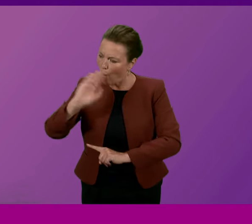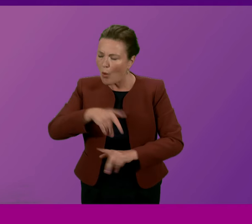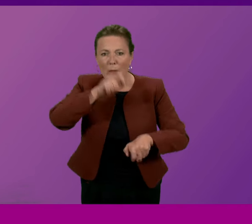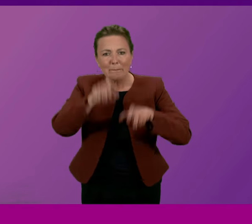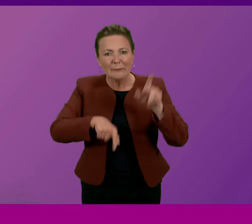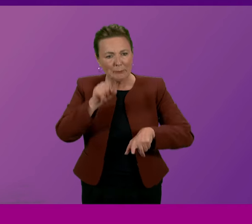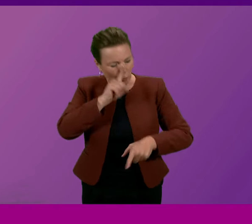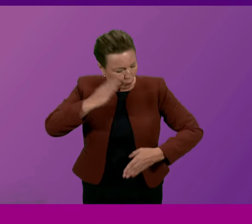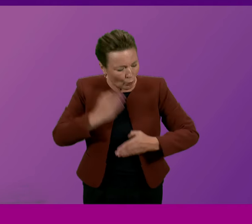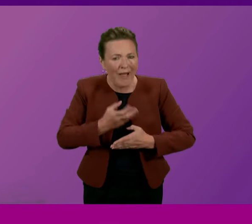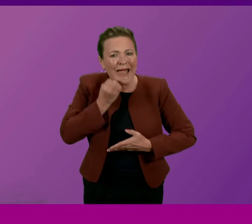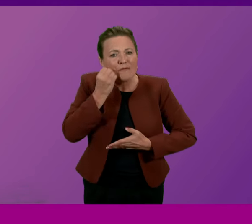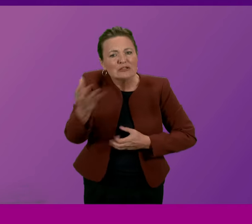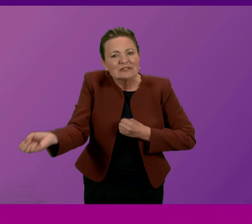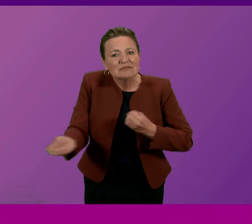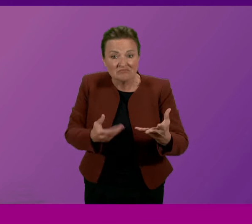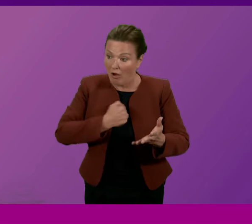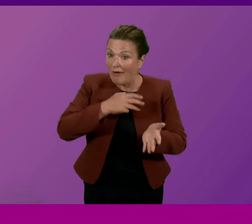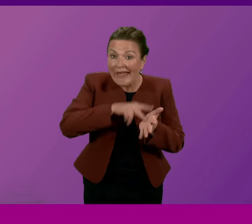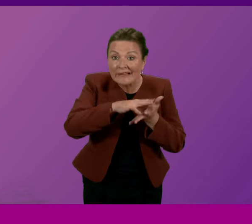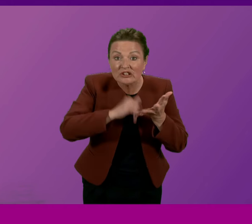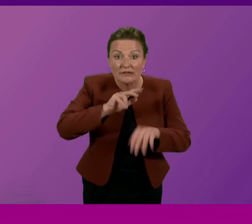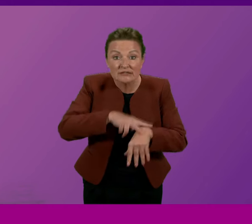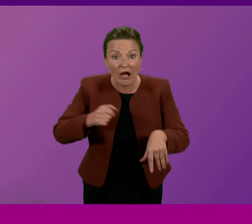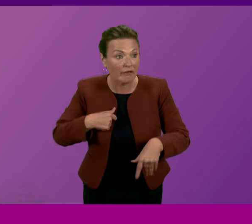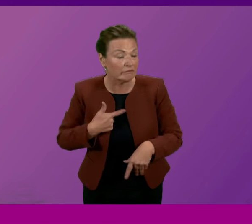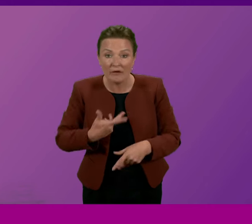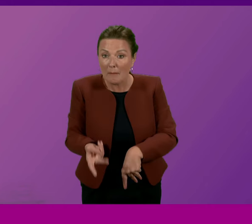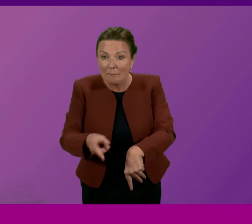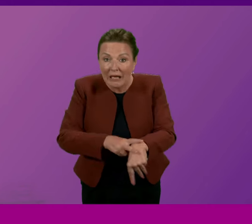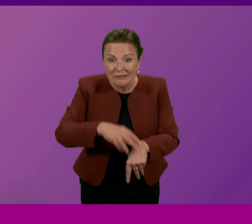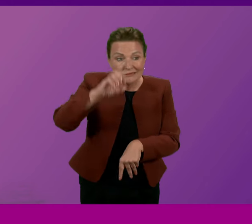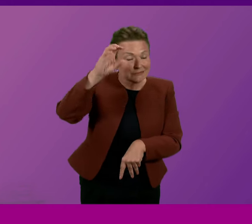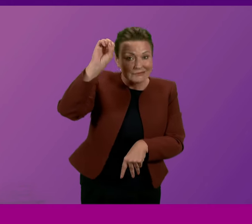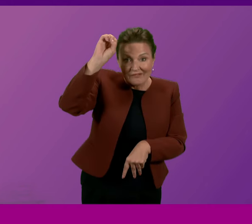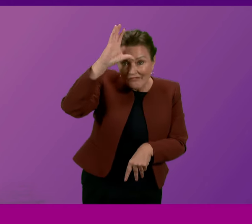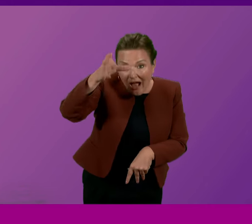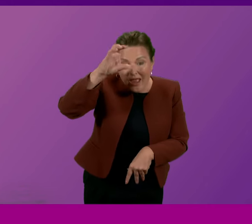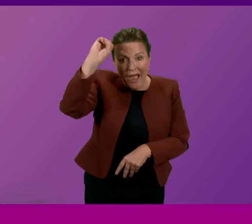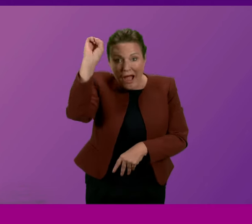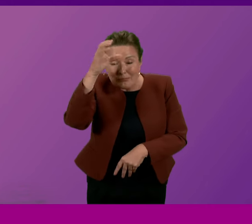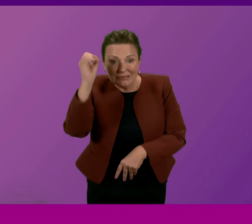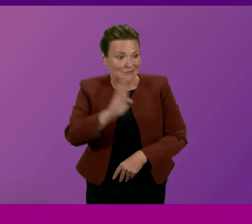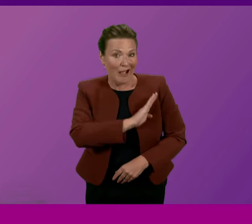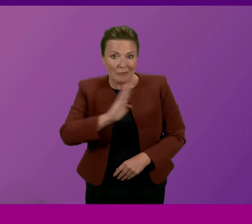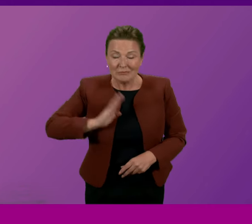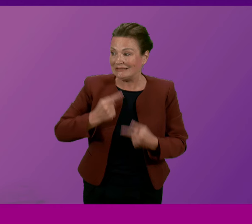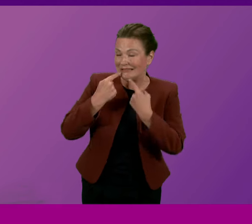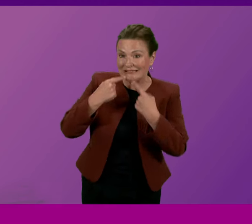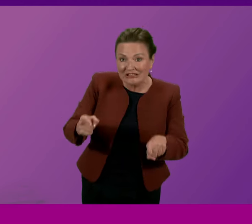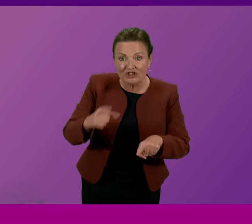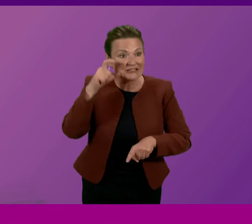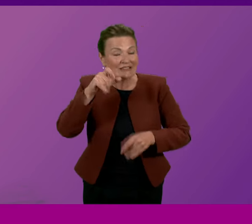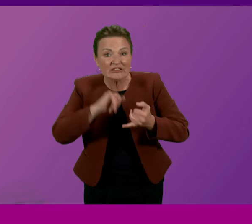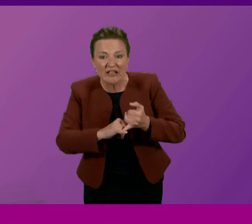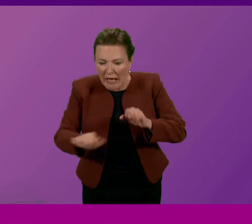to others, our NHS staff, emergency service workers, armed forces personnel, teachers, civil